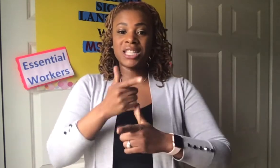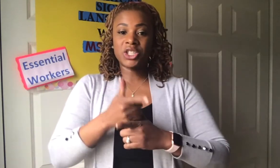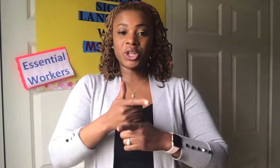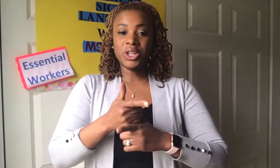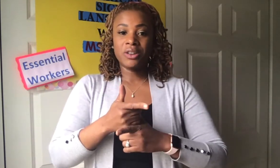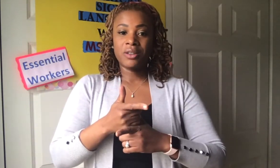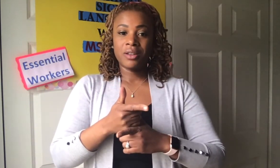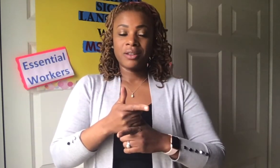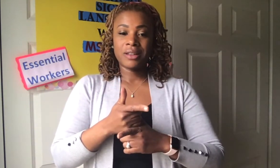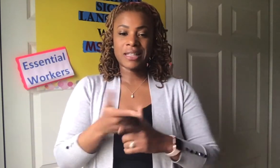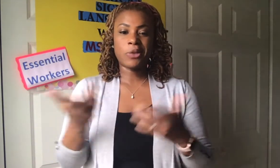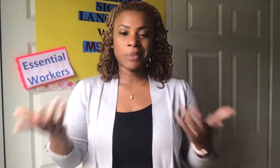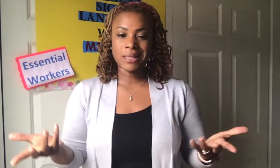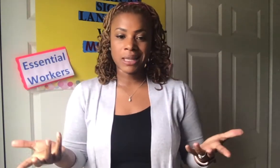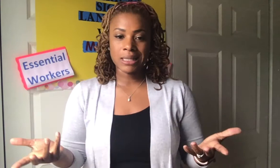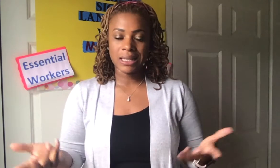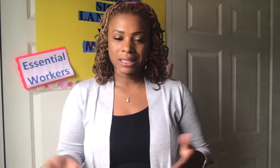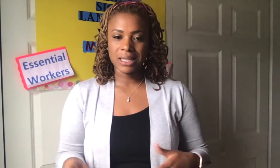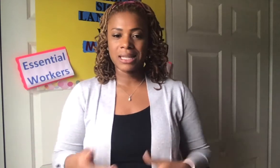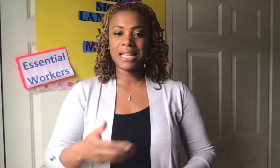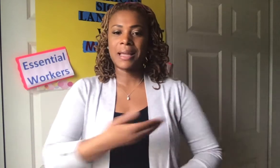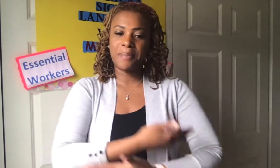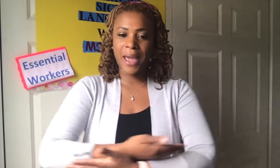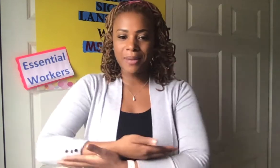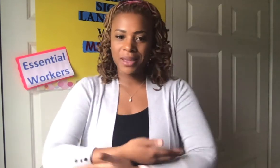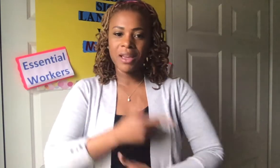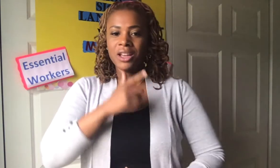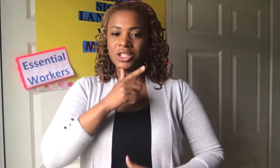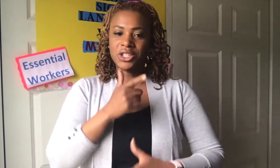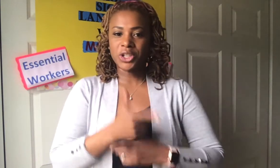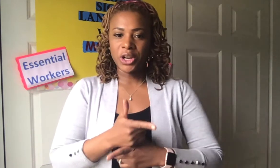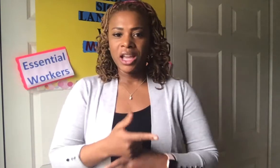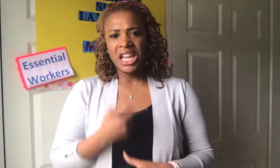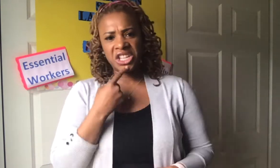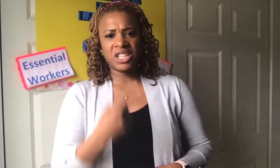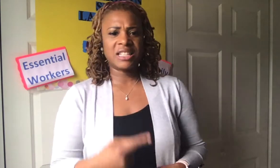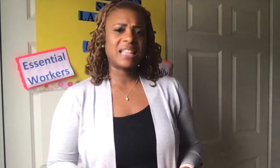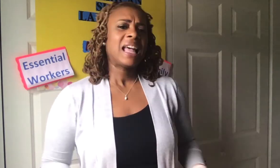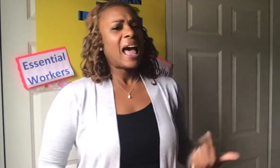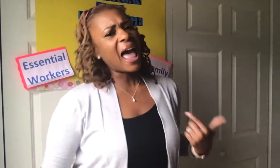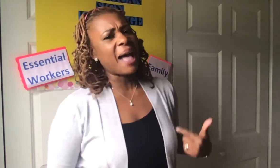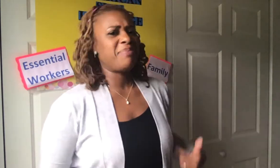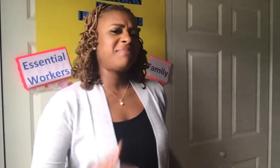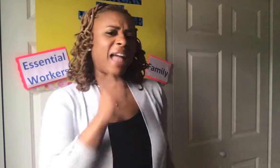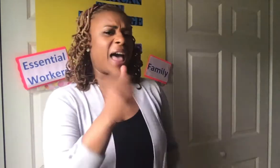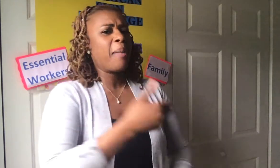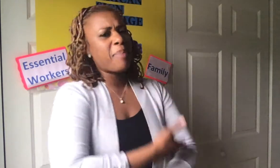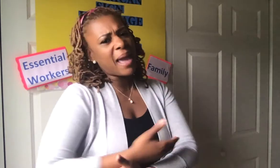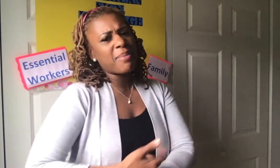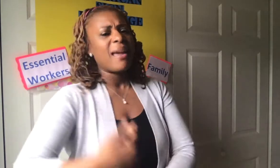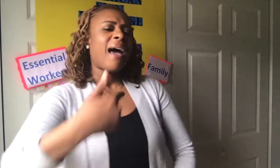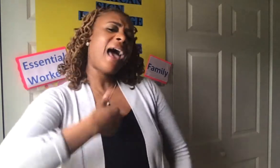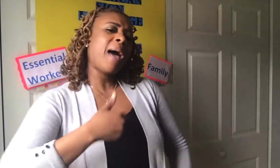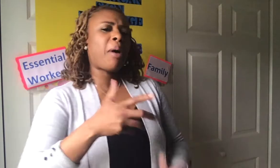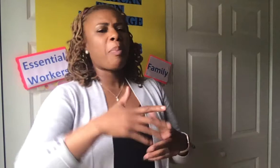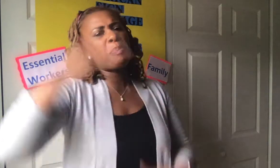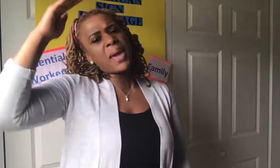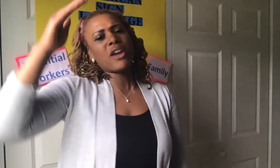sister, because that's what my son says. He says he has a baby sister. And then she says, I'm not a baby, I'm a big